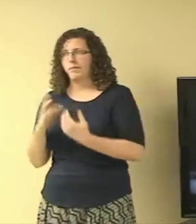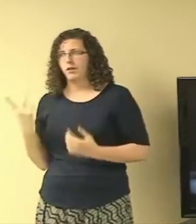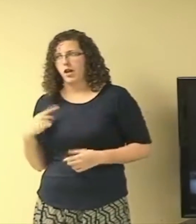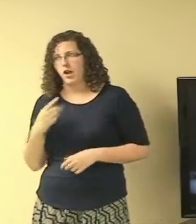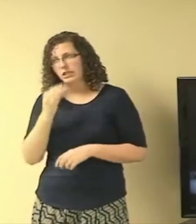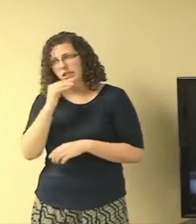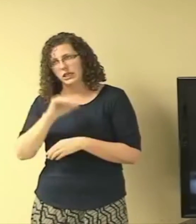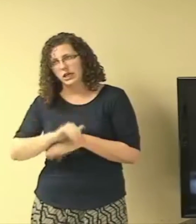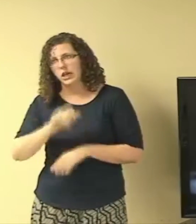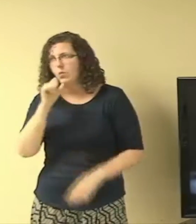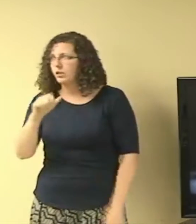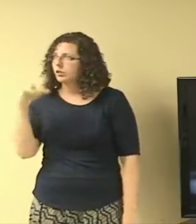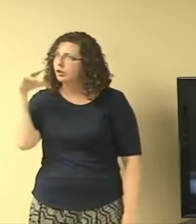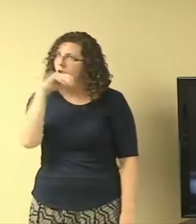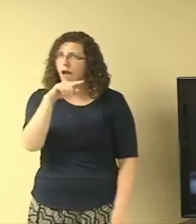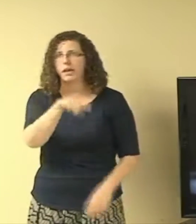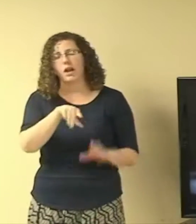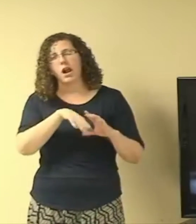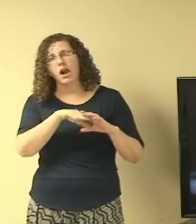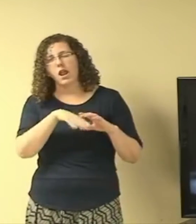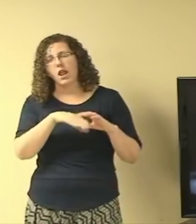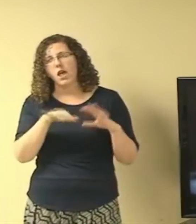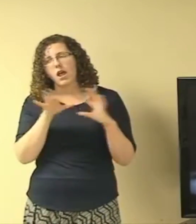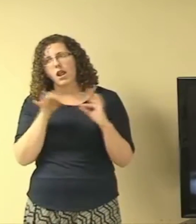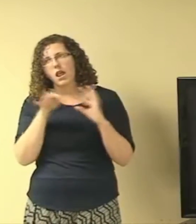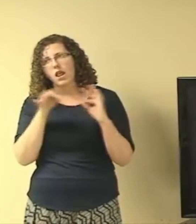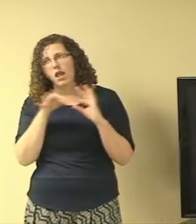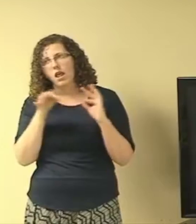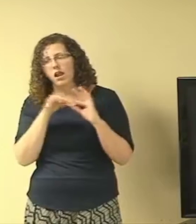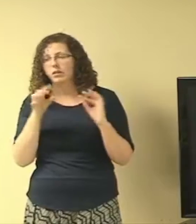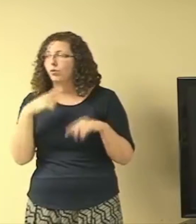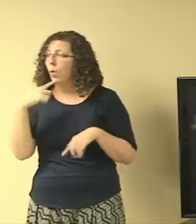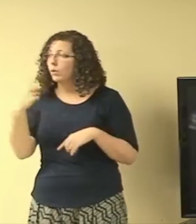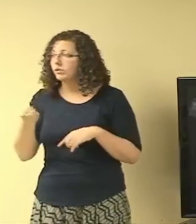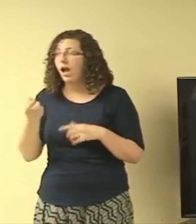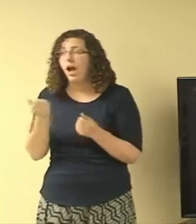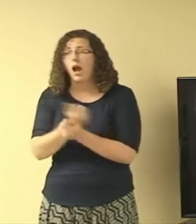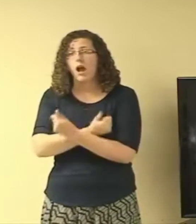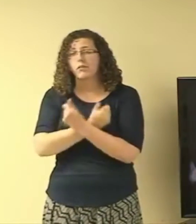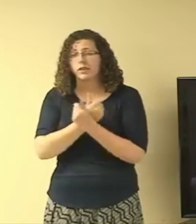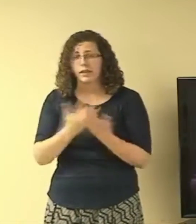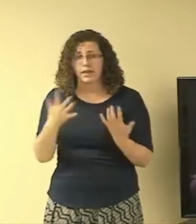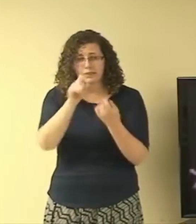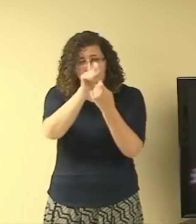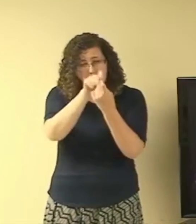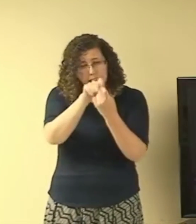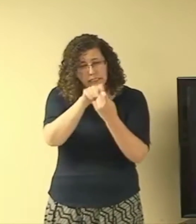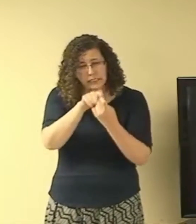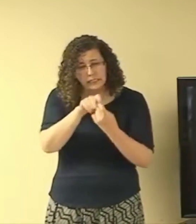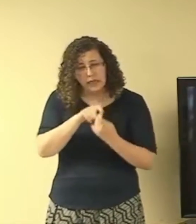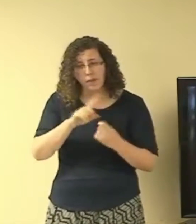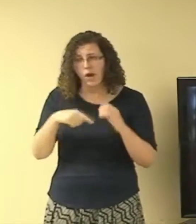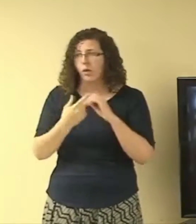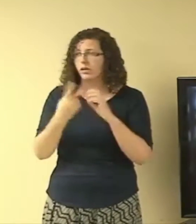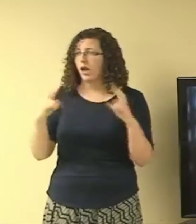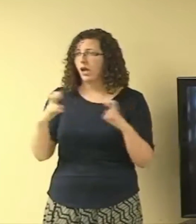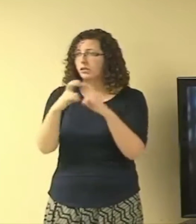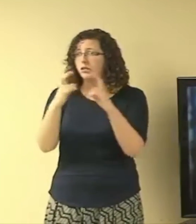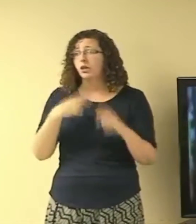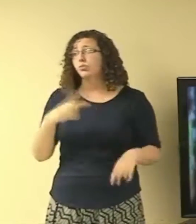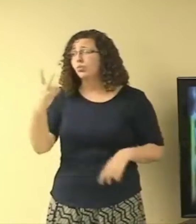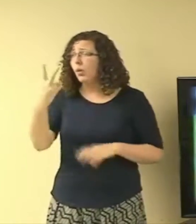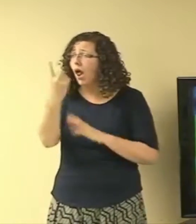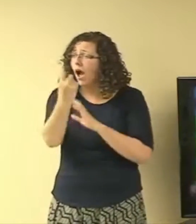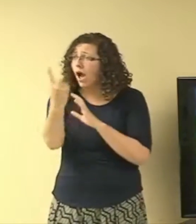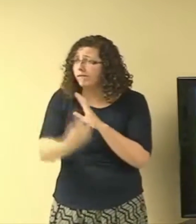up. And he talked and talked and talked and talked. He told us every detail of every part of the castle. We took a 2.5-hour tour of the